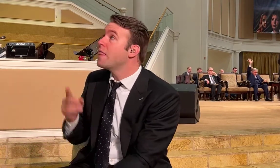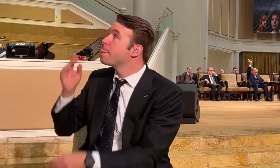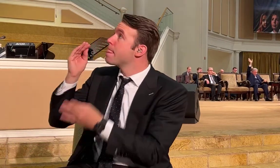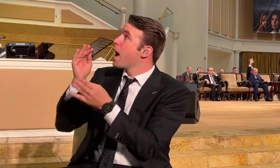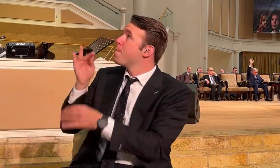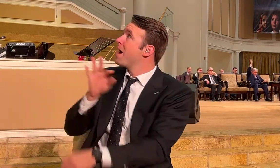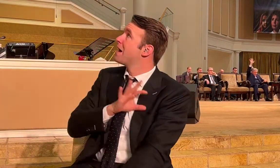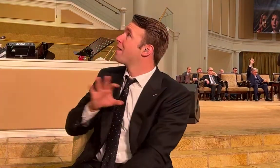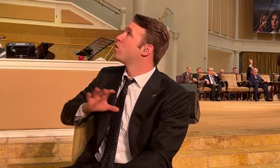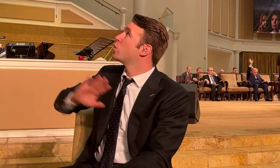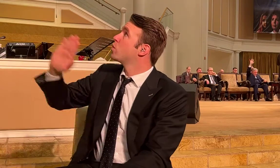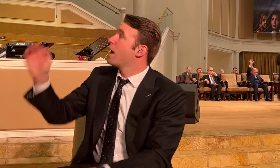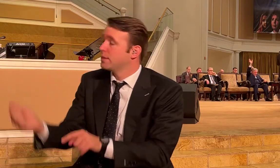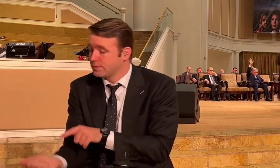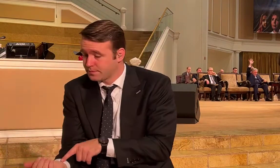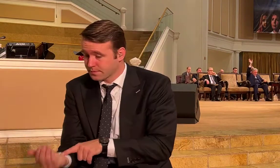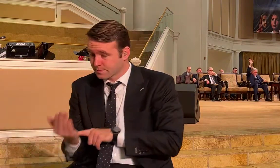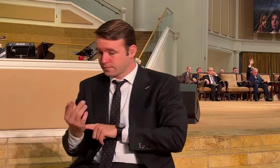mind of Christ.